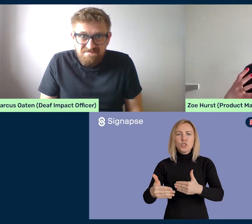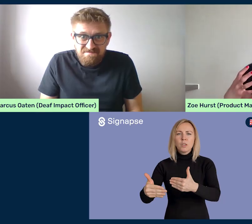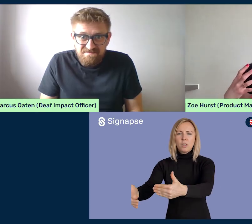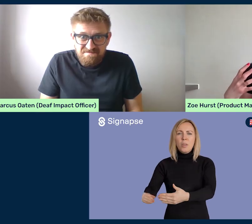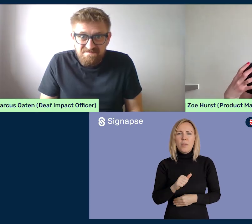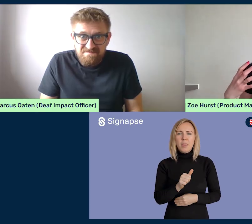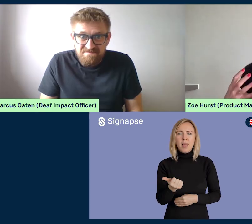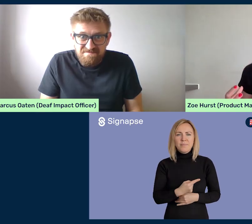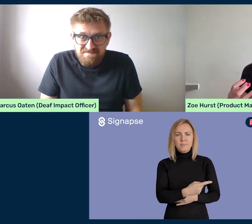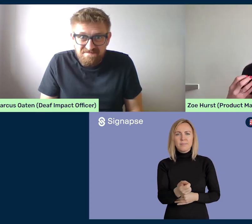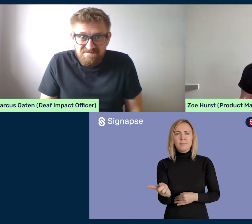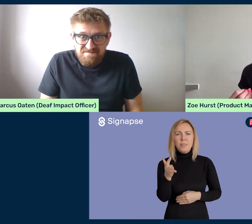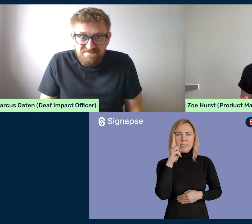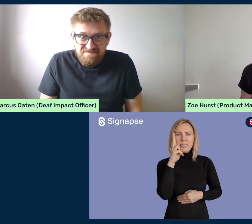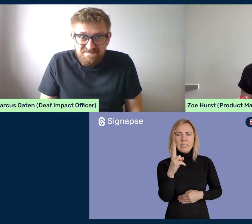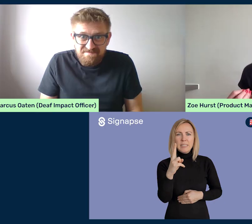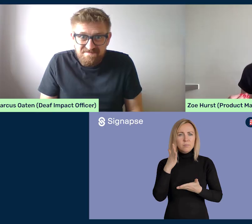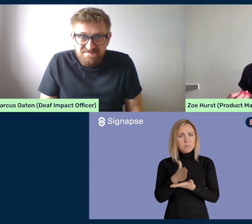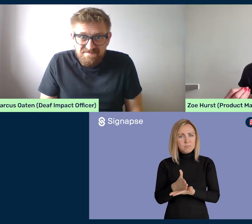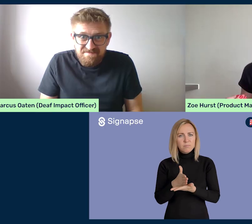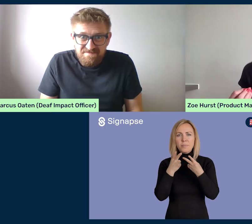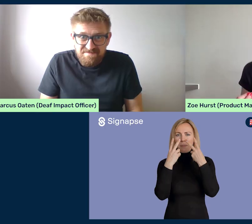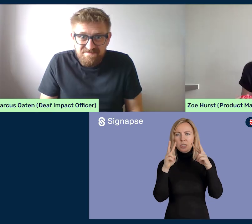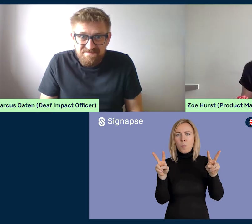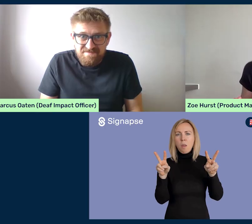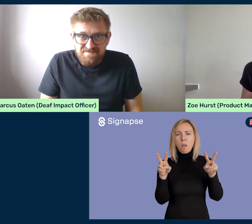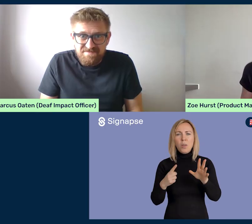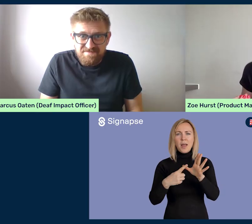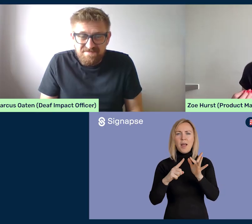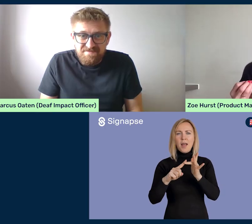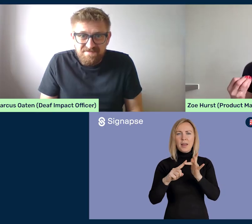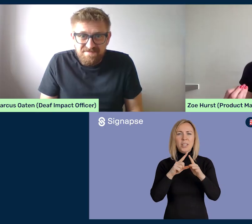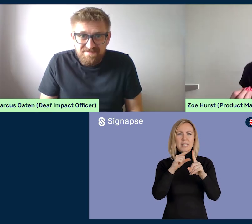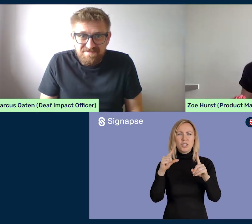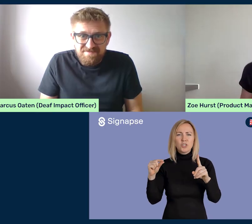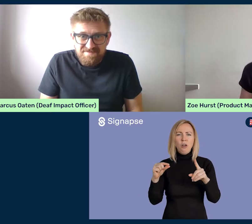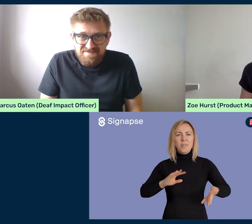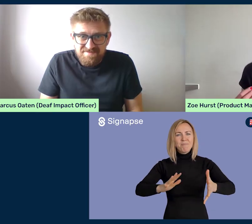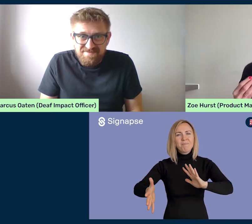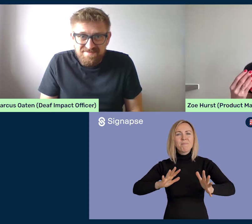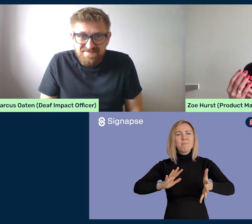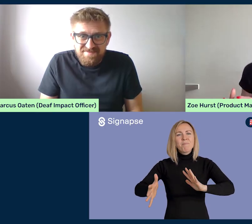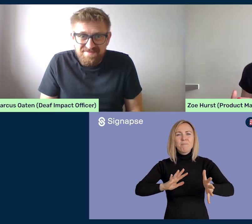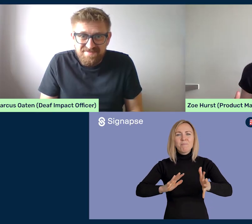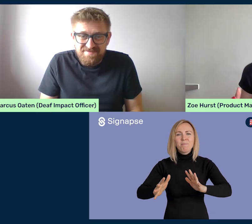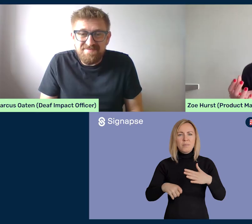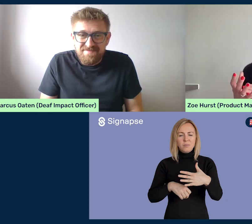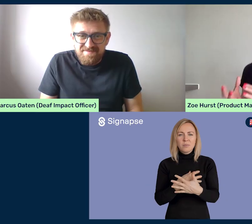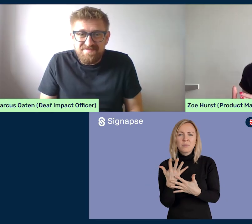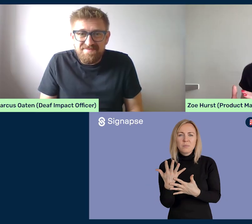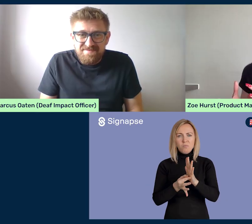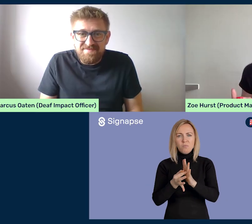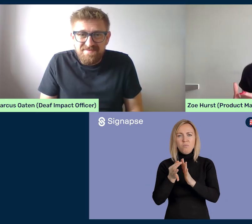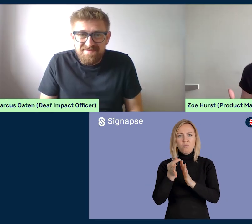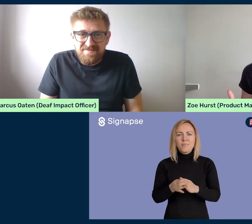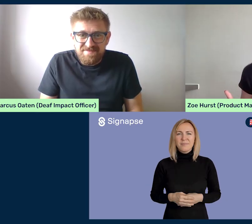and helped kind of underline how crucial it is for people to come to these sessions and give the feedback and